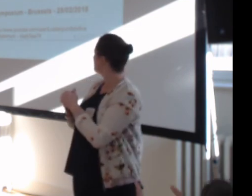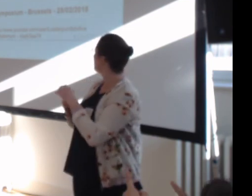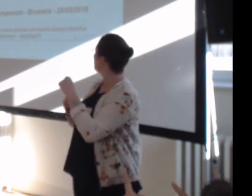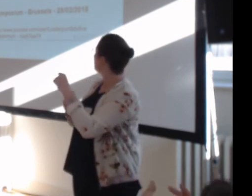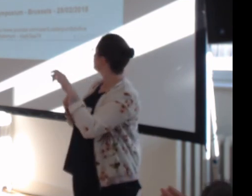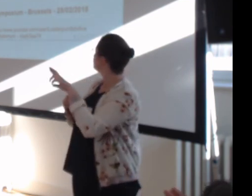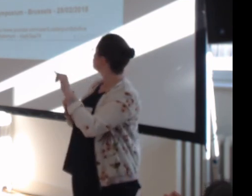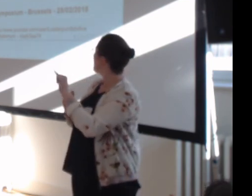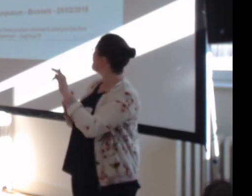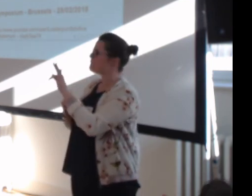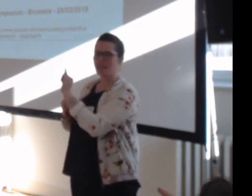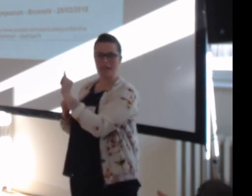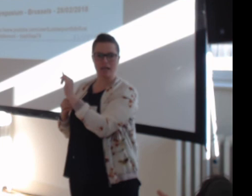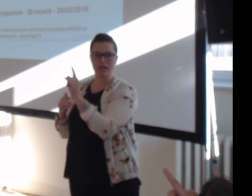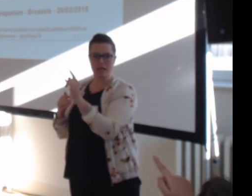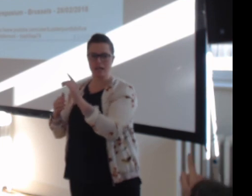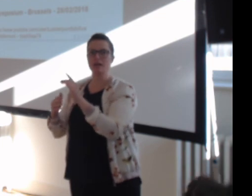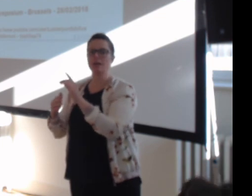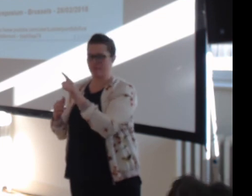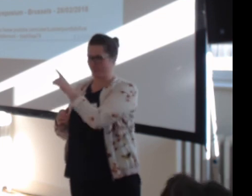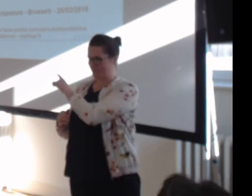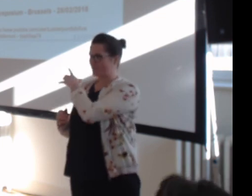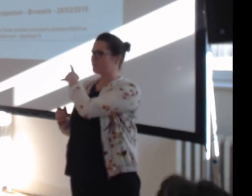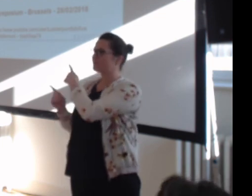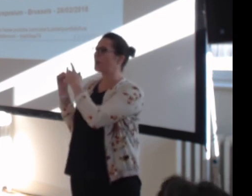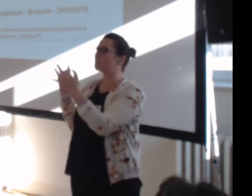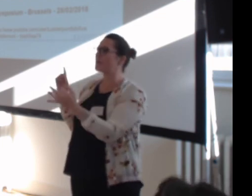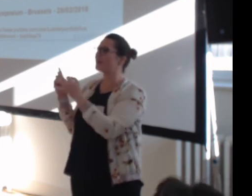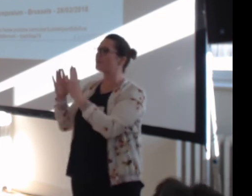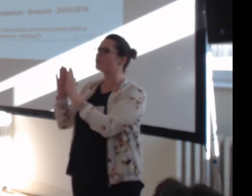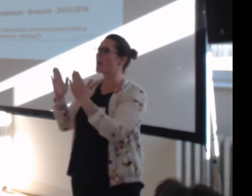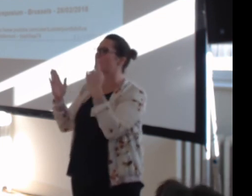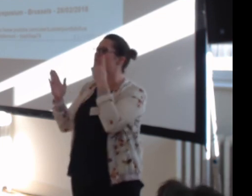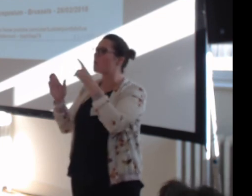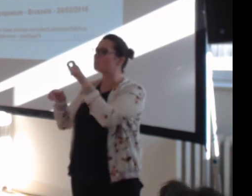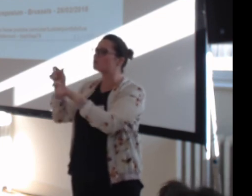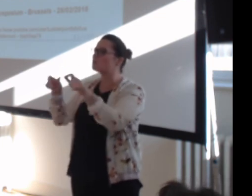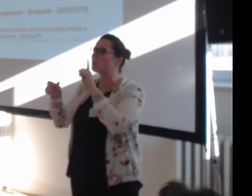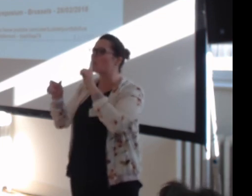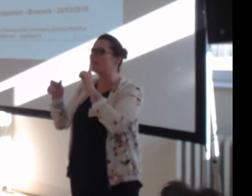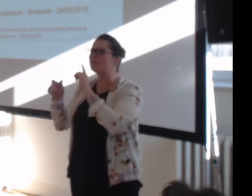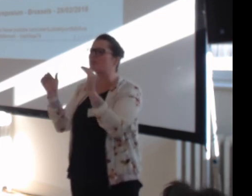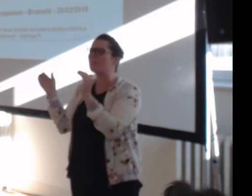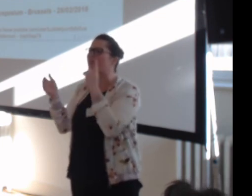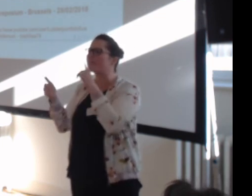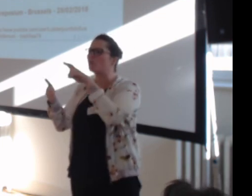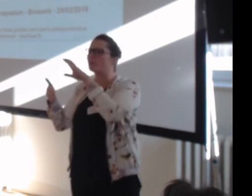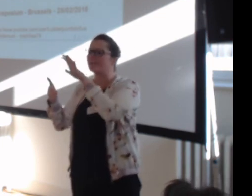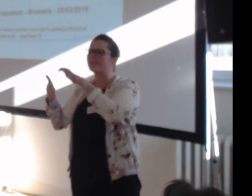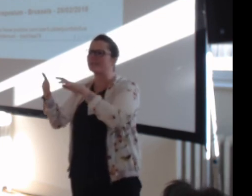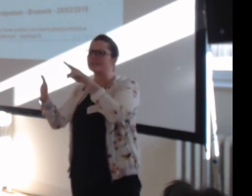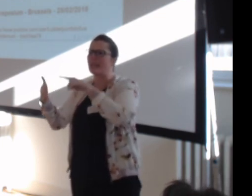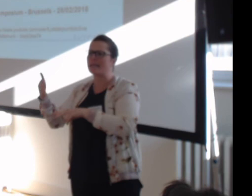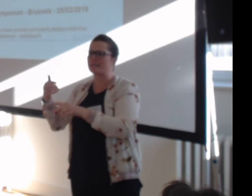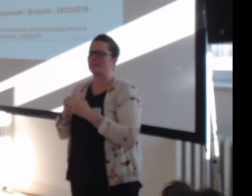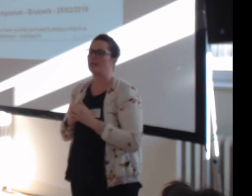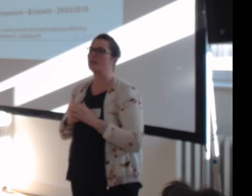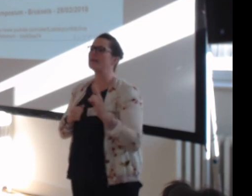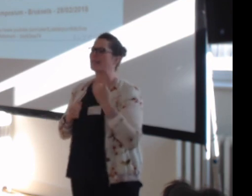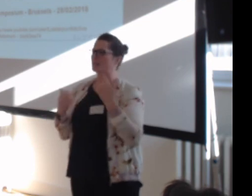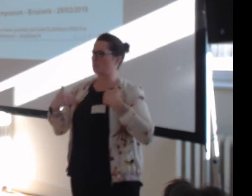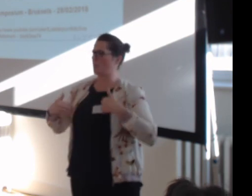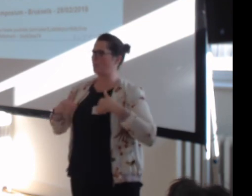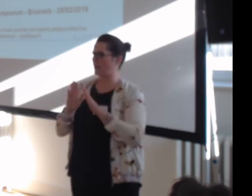so common target groups for libraries serving persons with print disabilities. First, let me start with the public